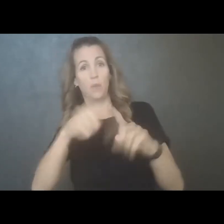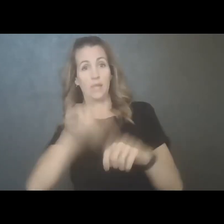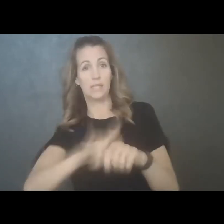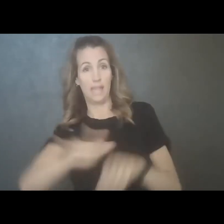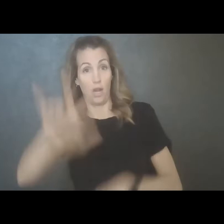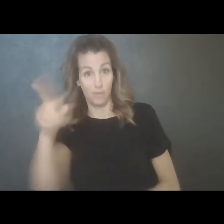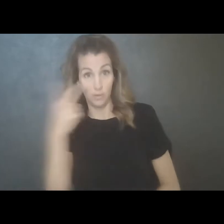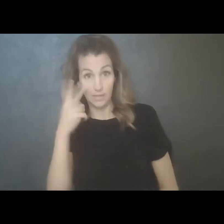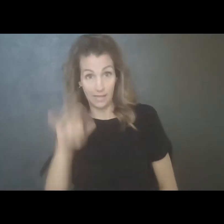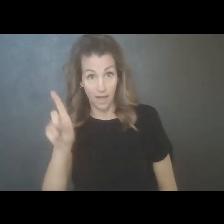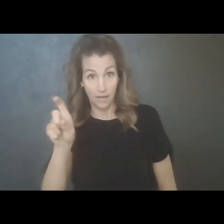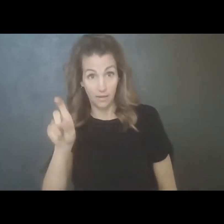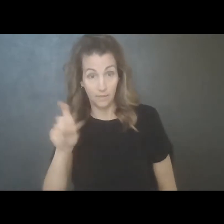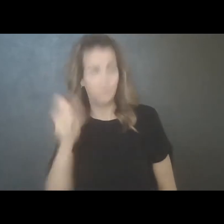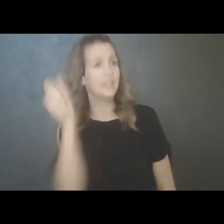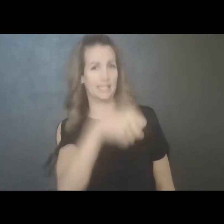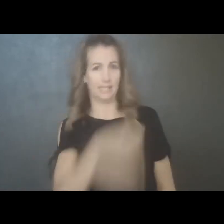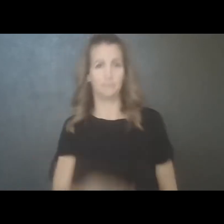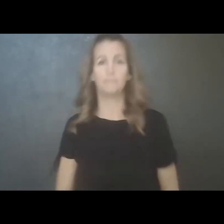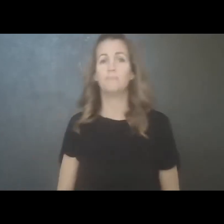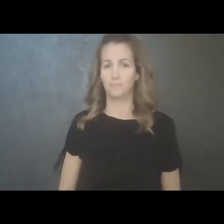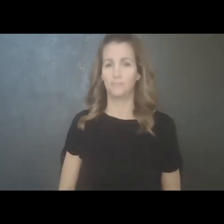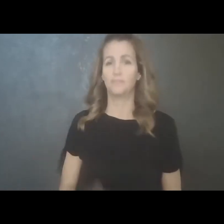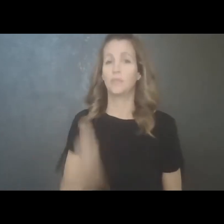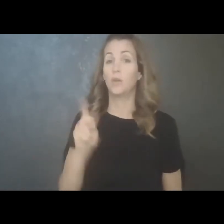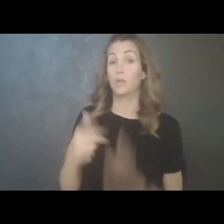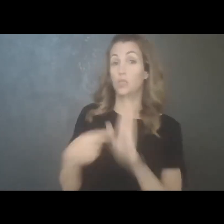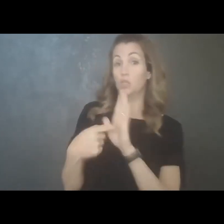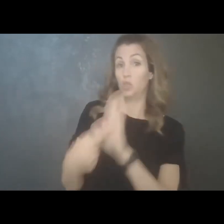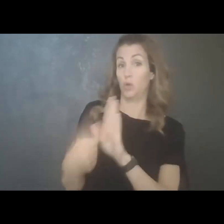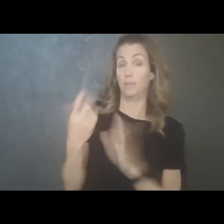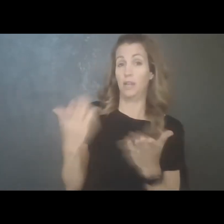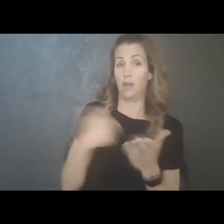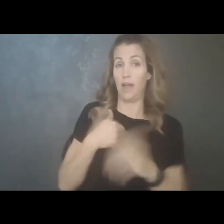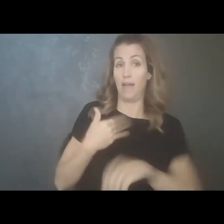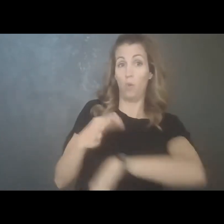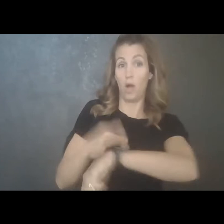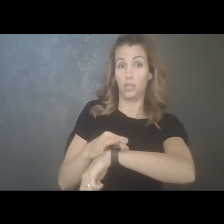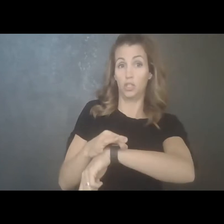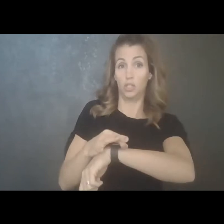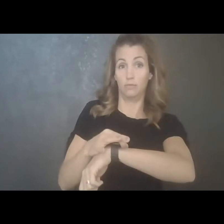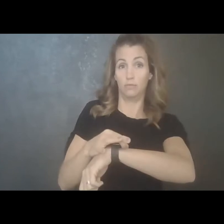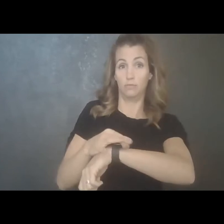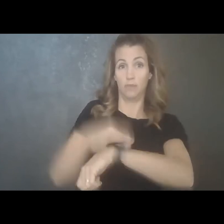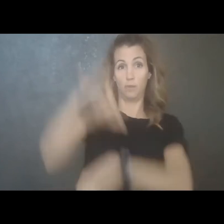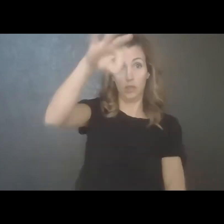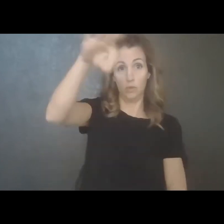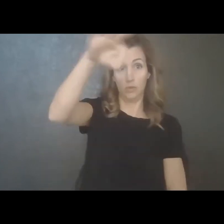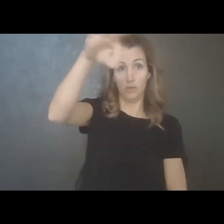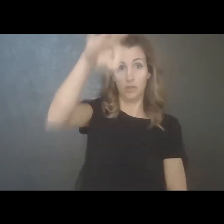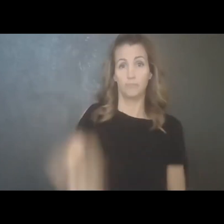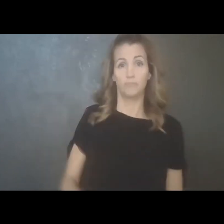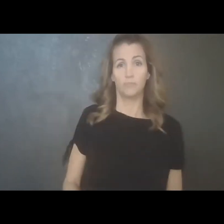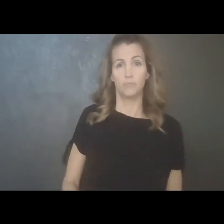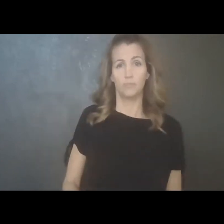that? Yes. Okay. Now I want to show you something here. Here I have a watch. I'm going to put it right